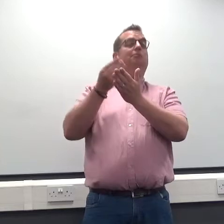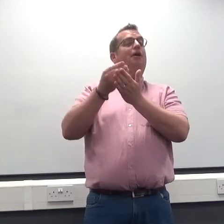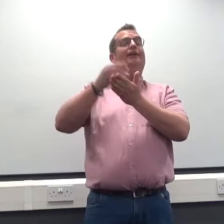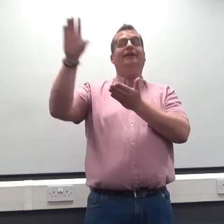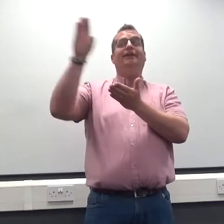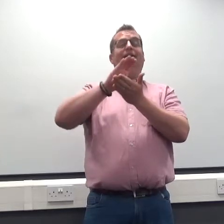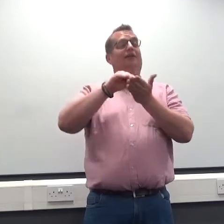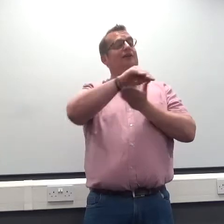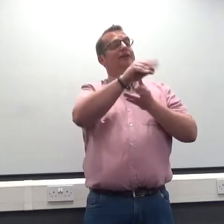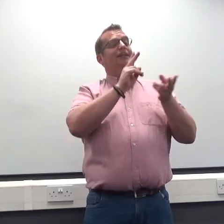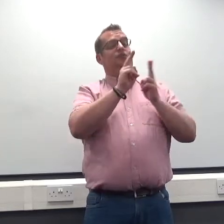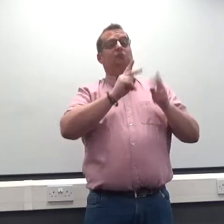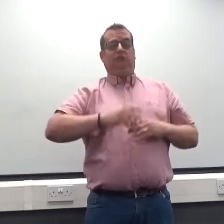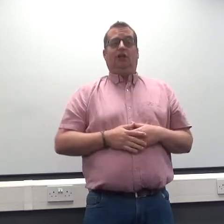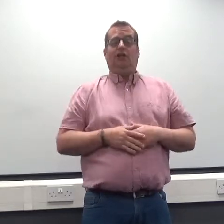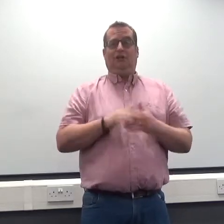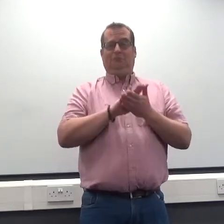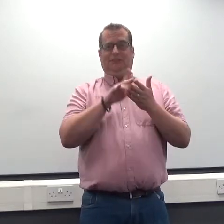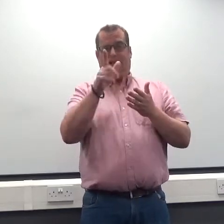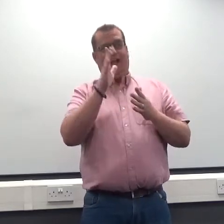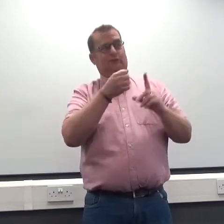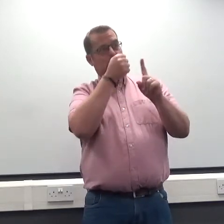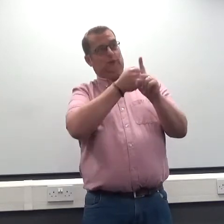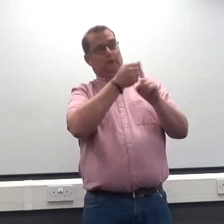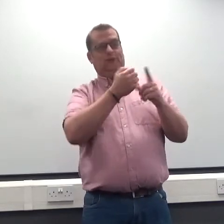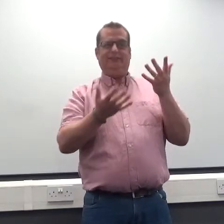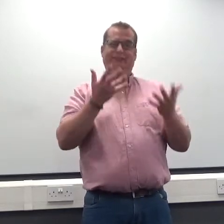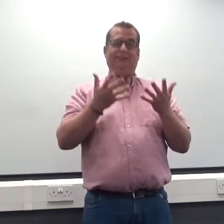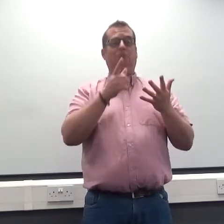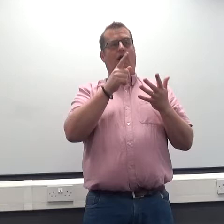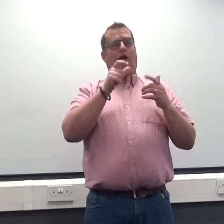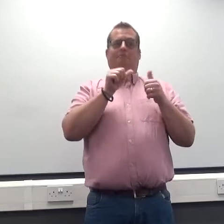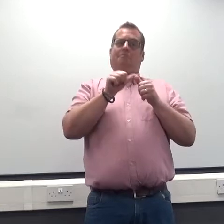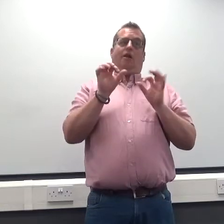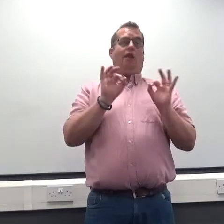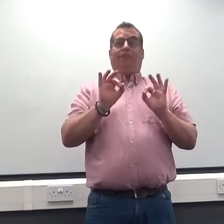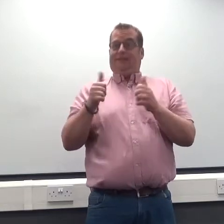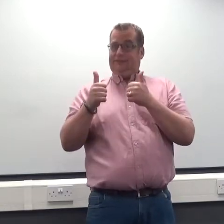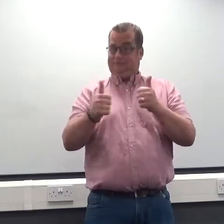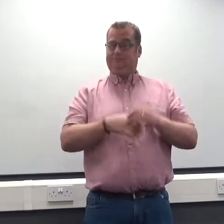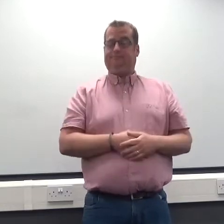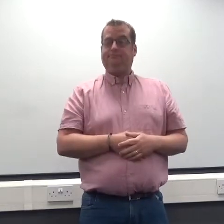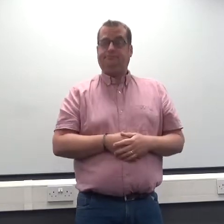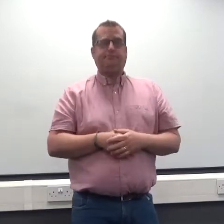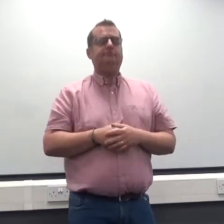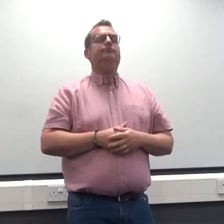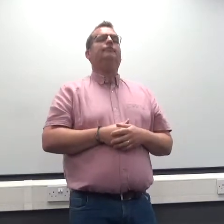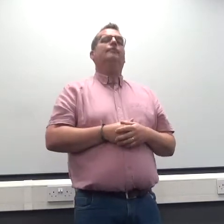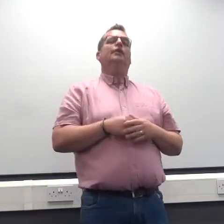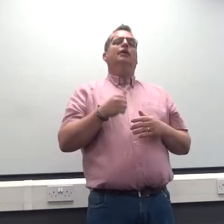So perhaps when college finishes, just remember that there'll be the council that will provide that for you, or the council will